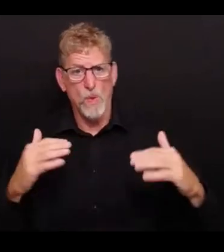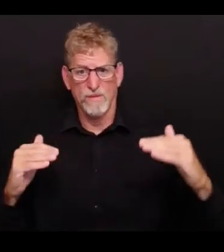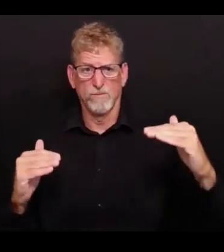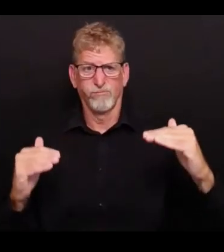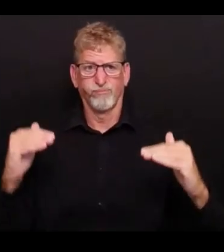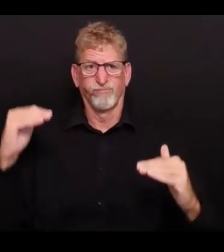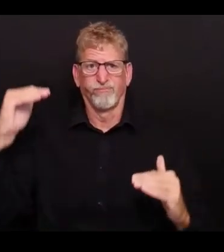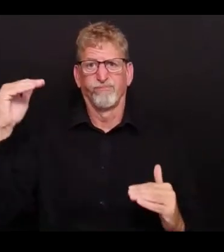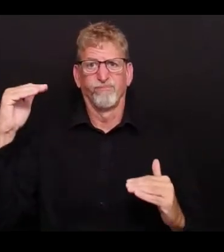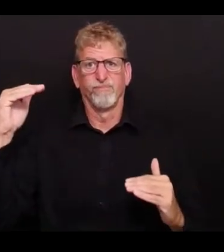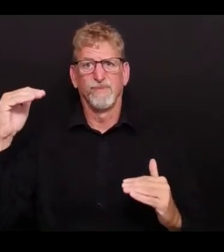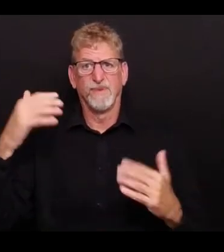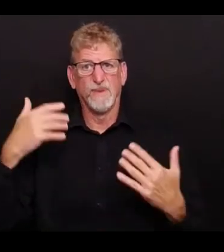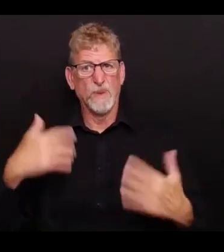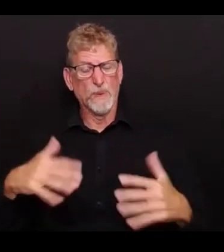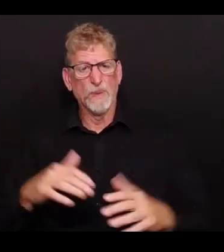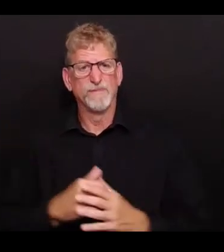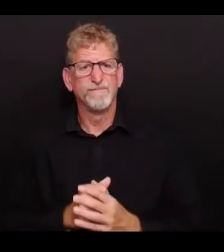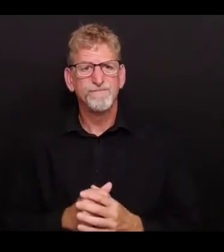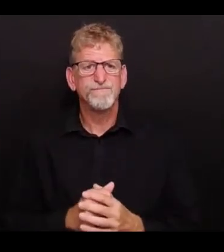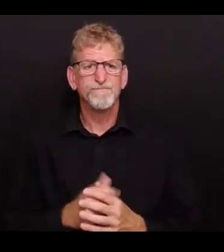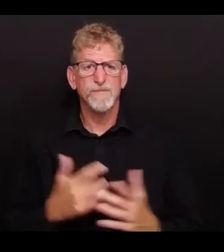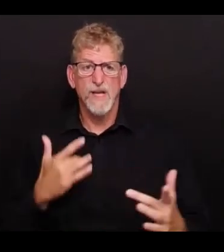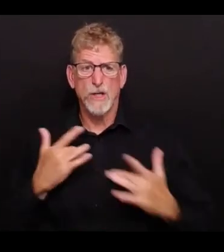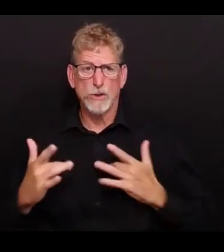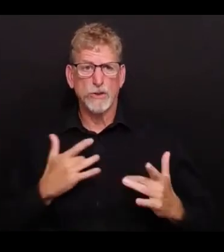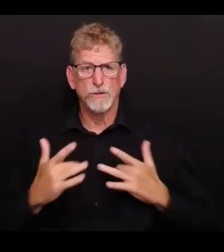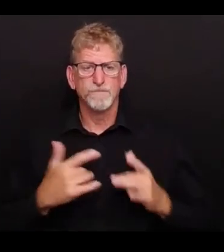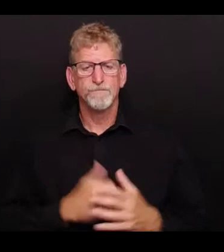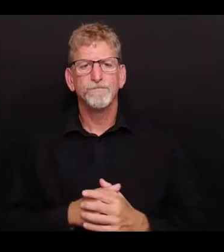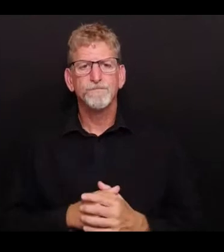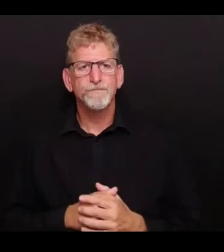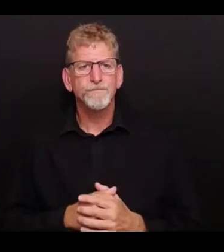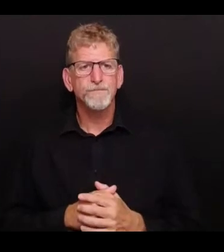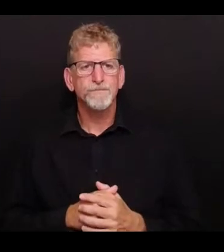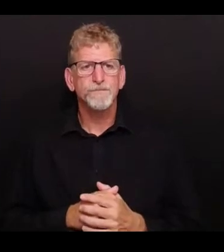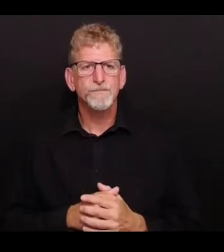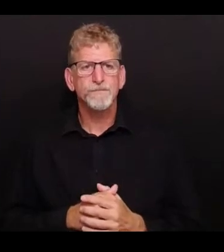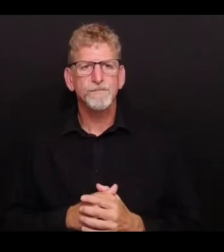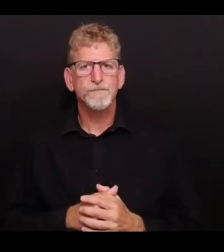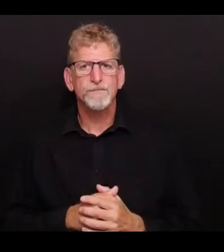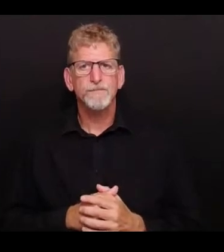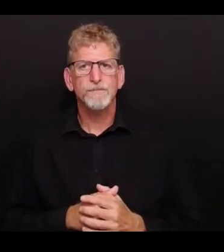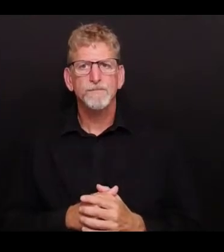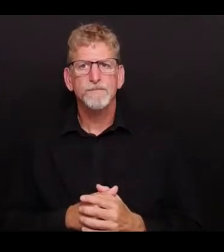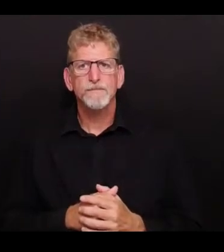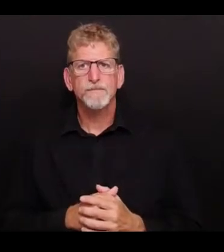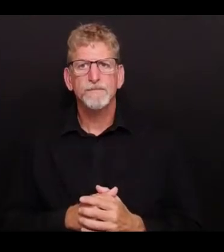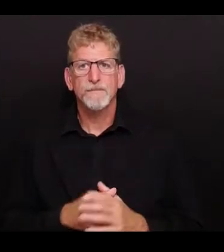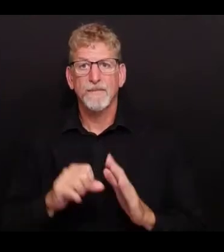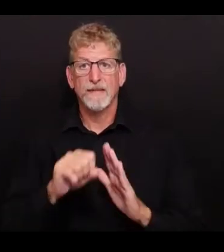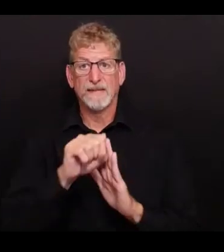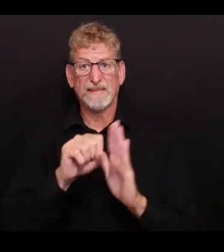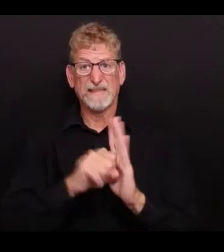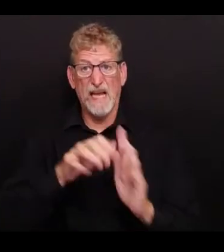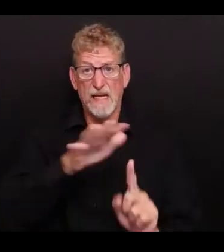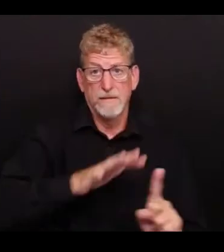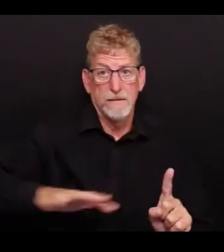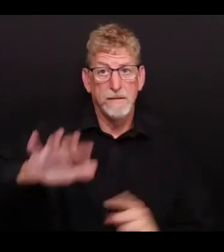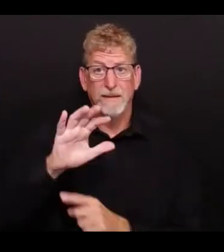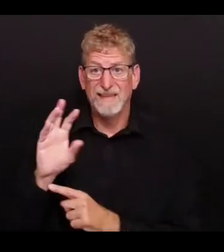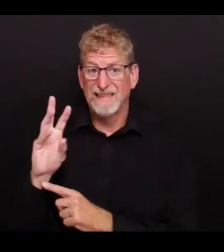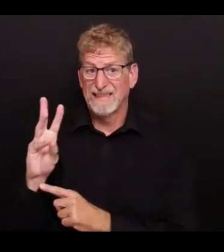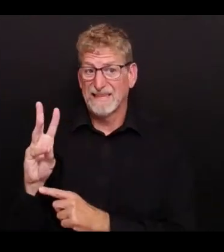disparity. Test positivity is high and steady statewide at 6.6%, with all